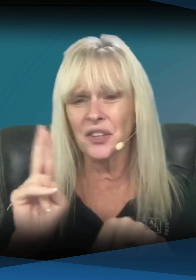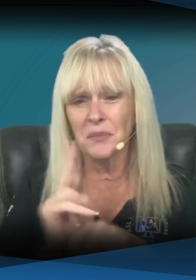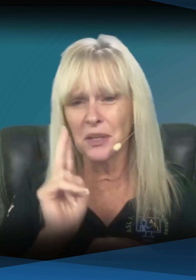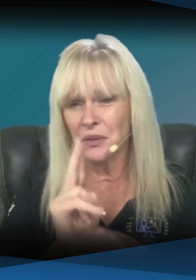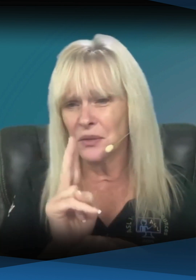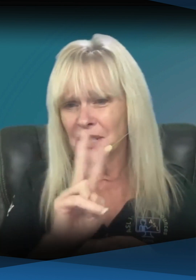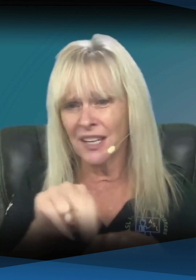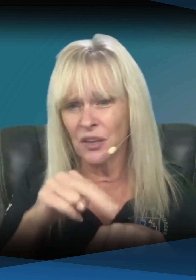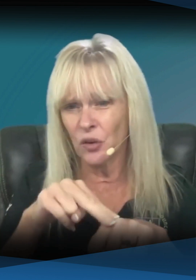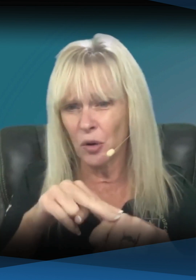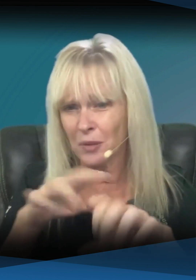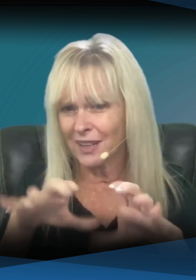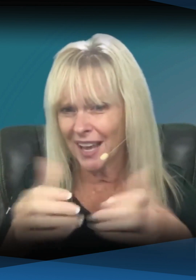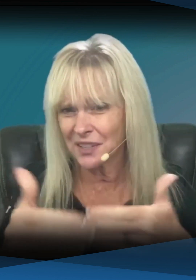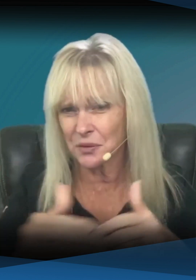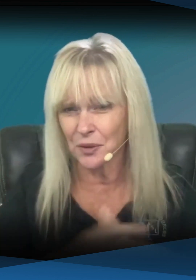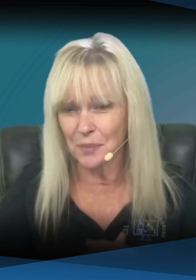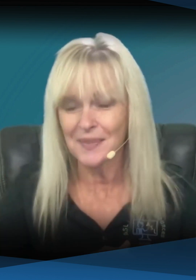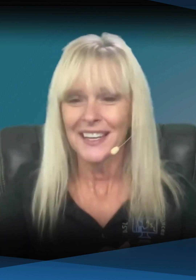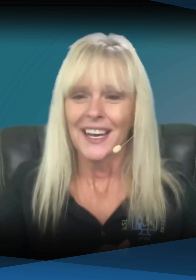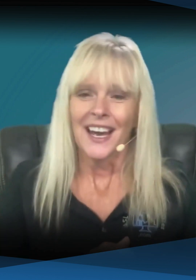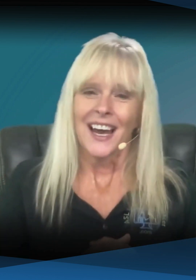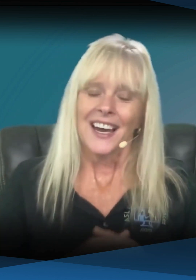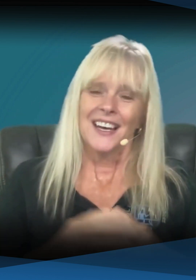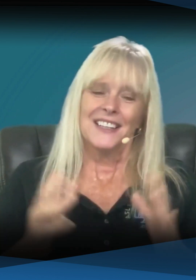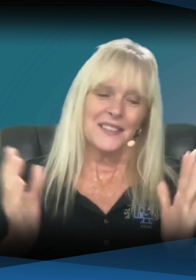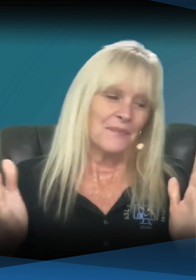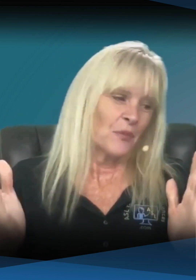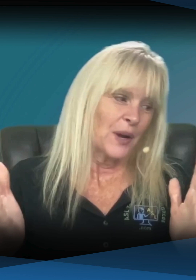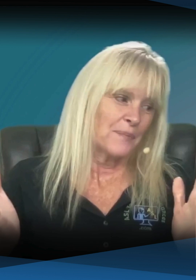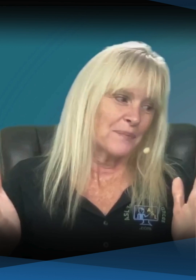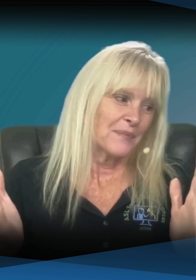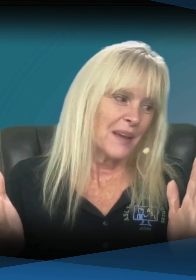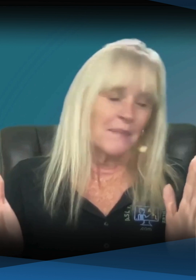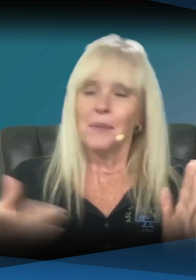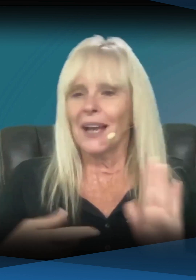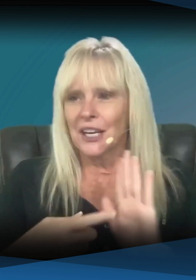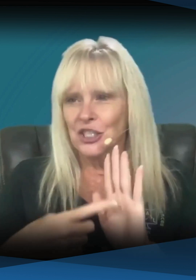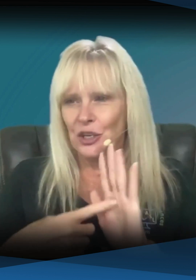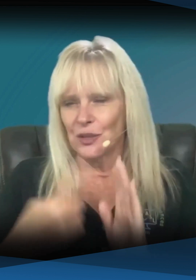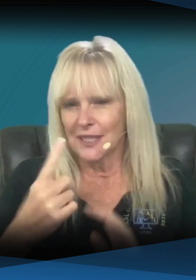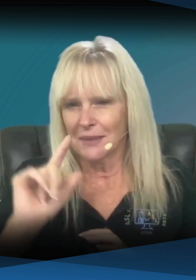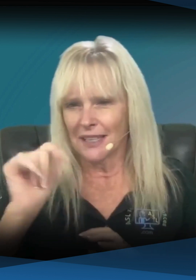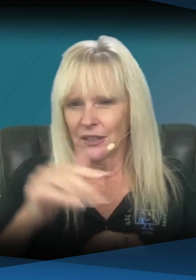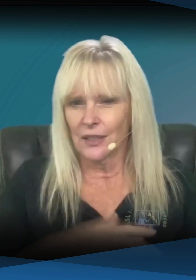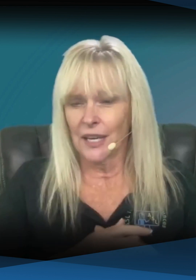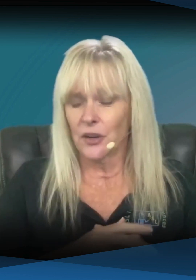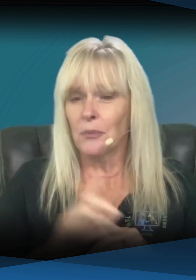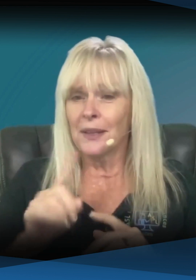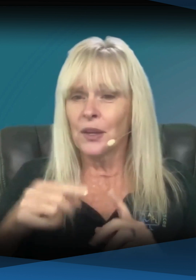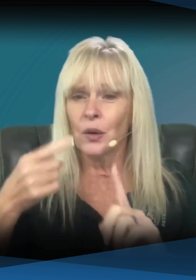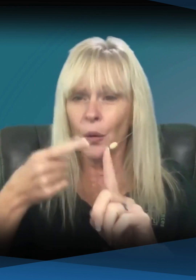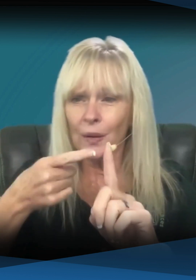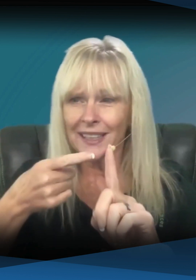be used in the normal classroom. Well, maybe I can show you something a little later, but the goal